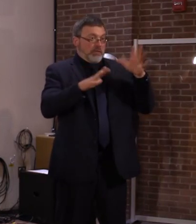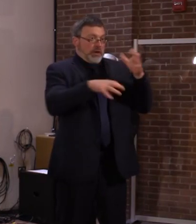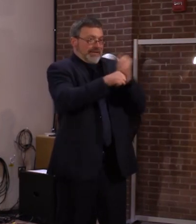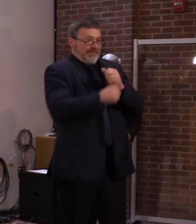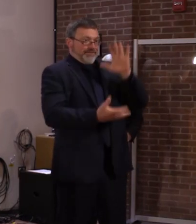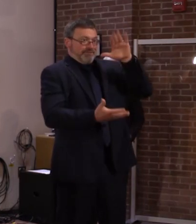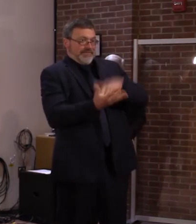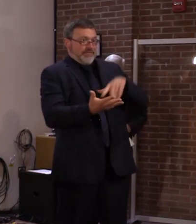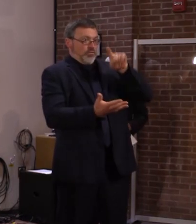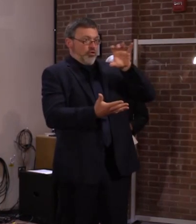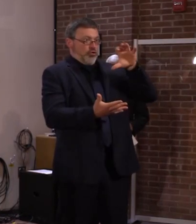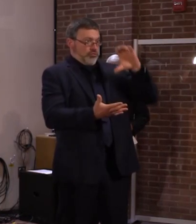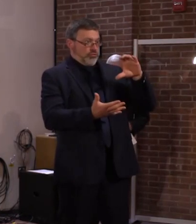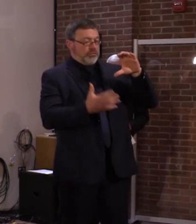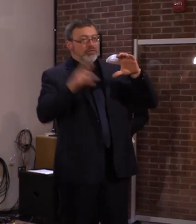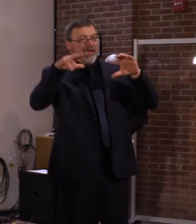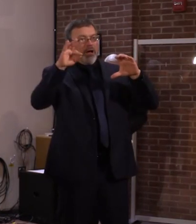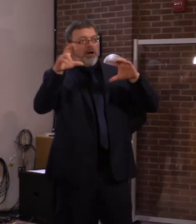for 9,000.